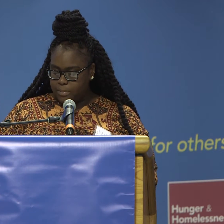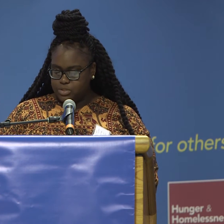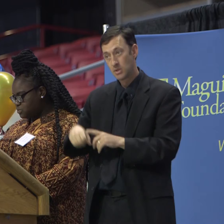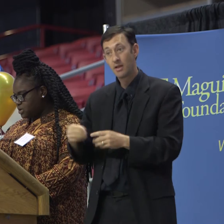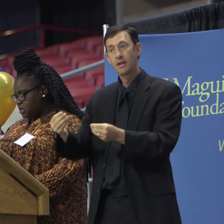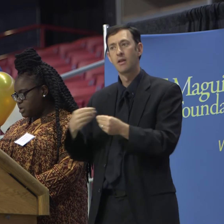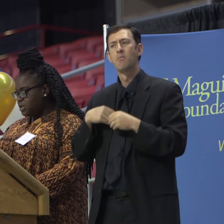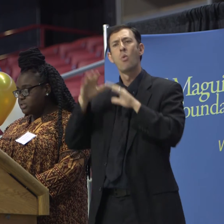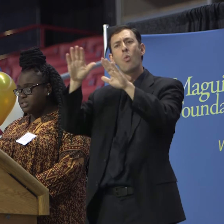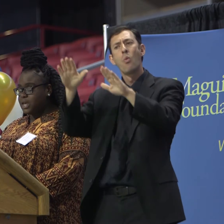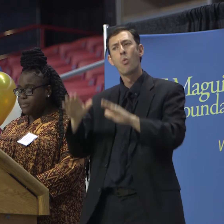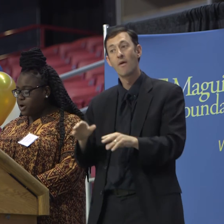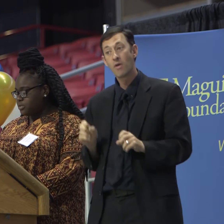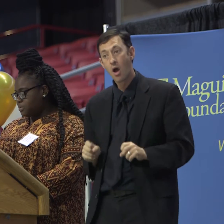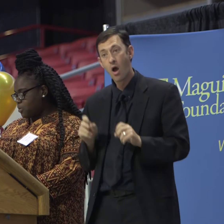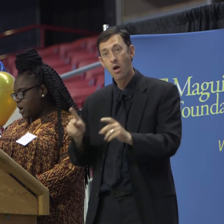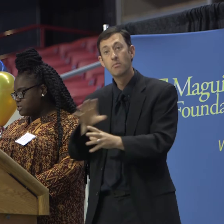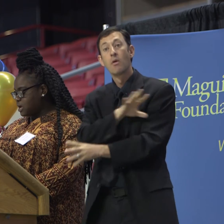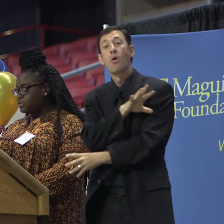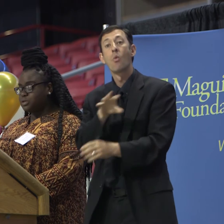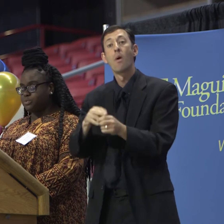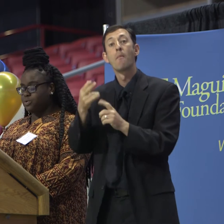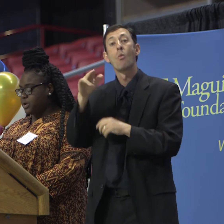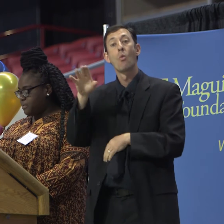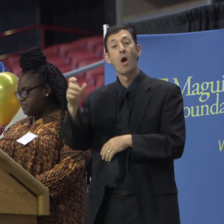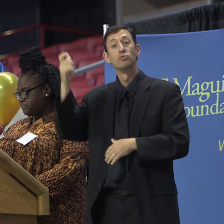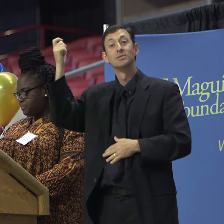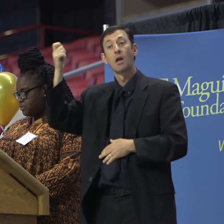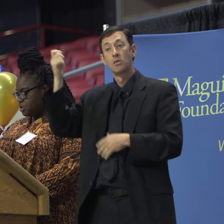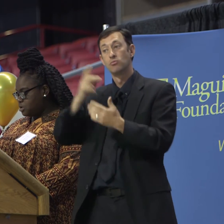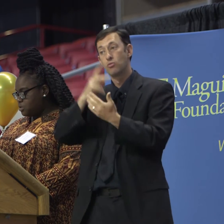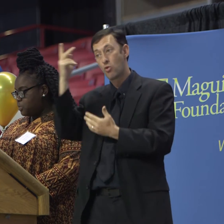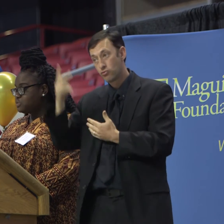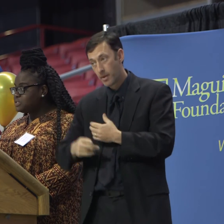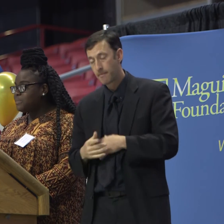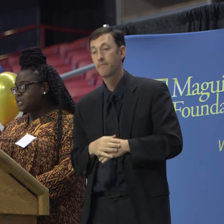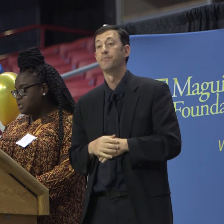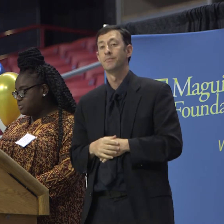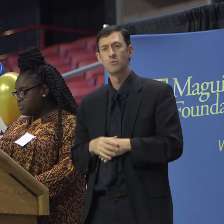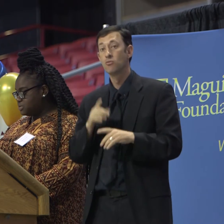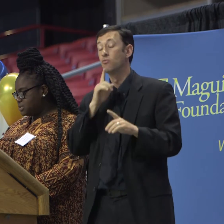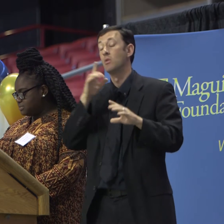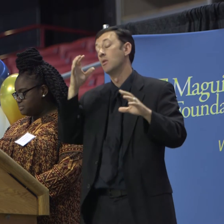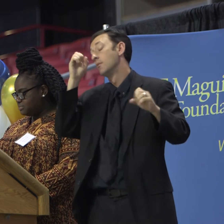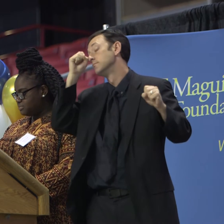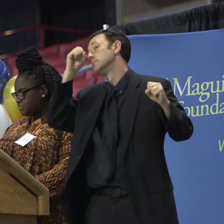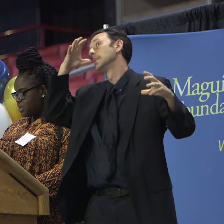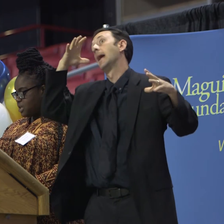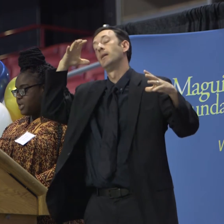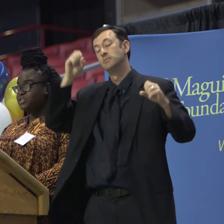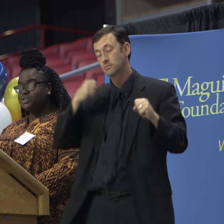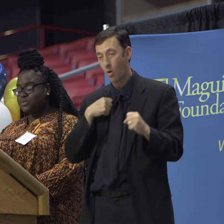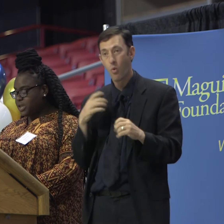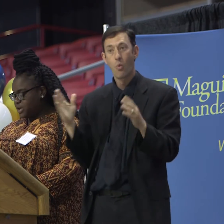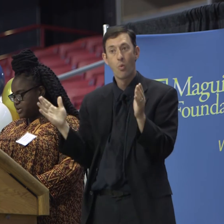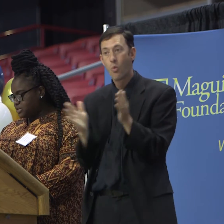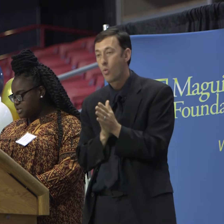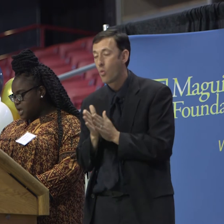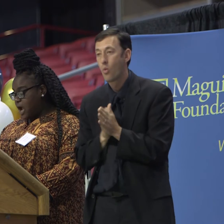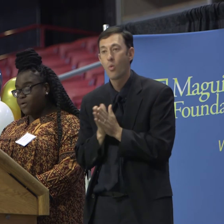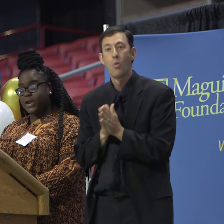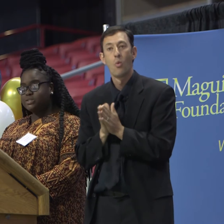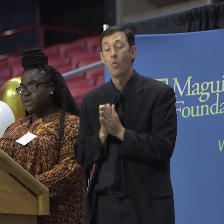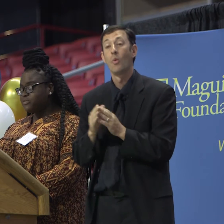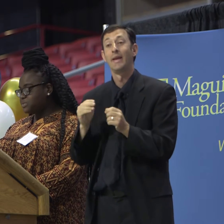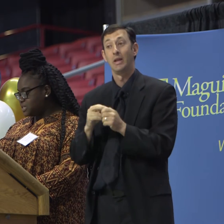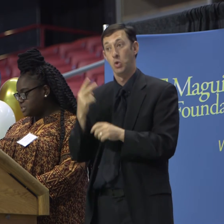wonderful opportunity to take part in the Maguire Scholarship Program, which was amazing news. In 2 years,